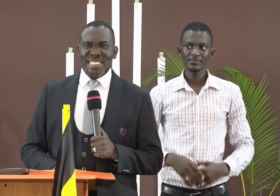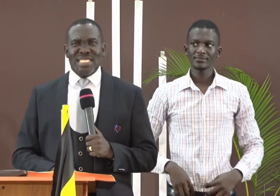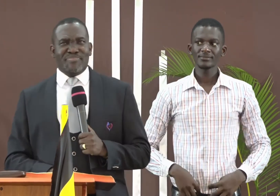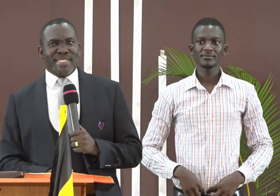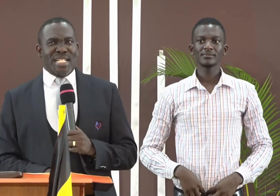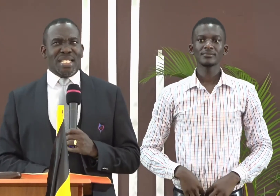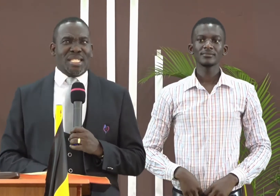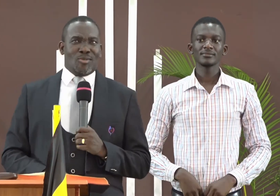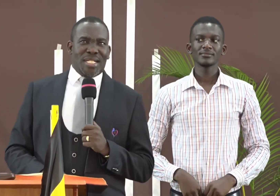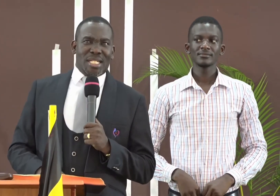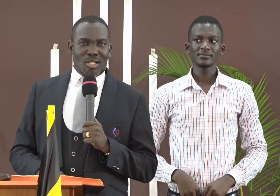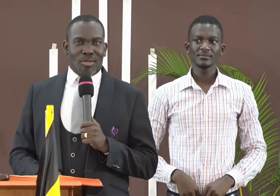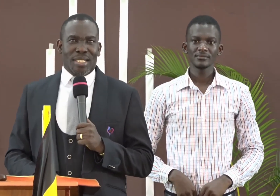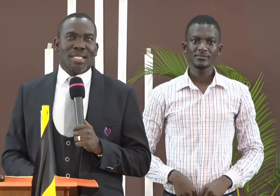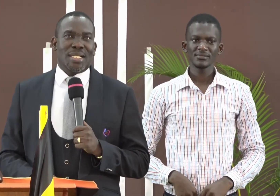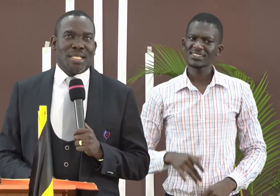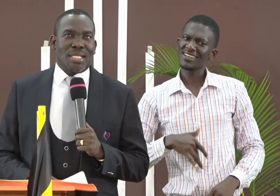up. I